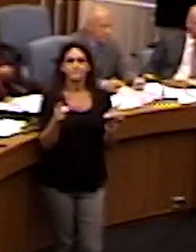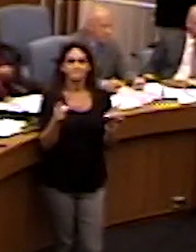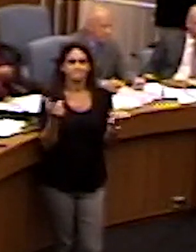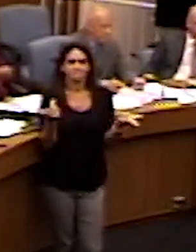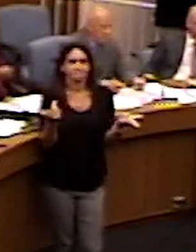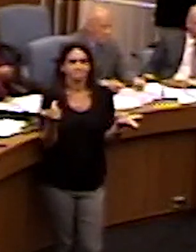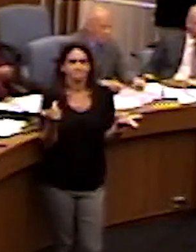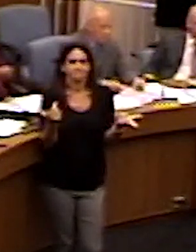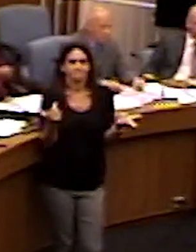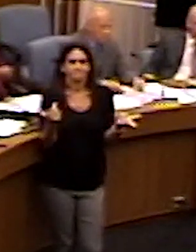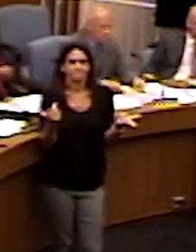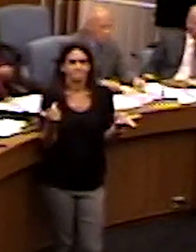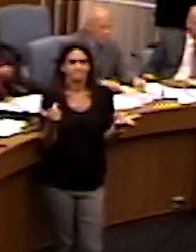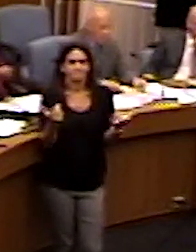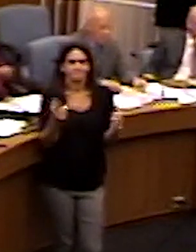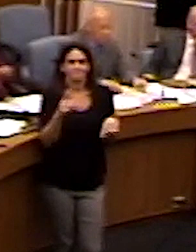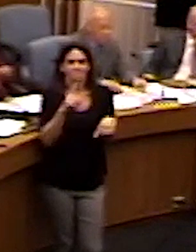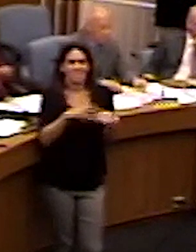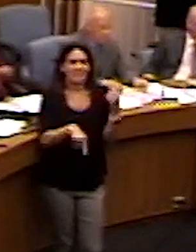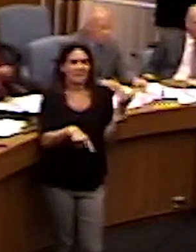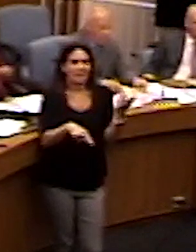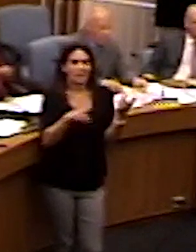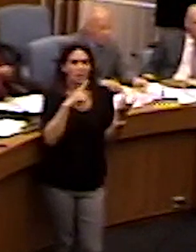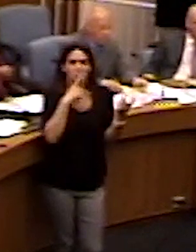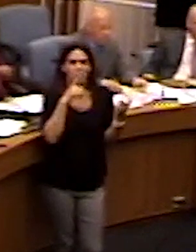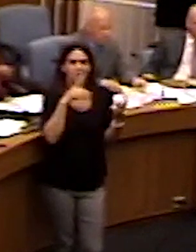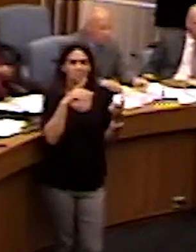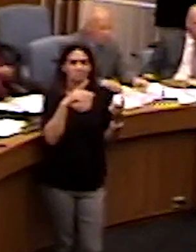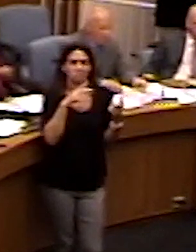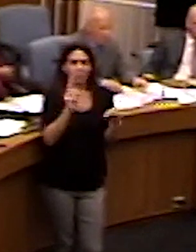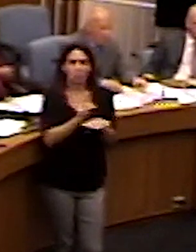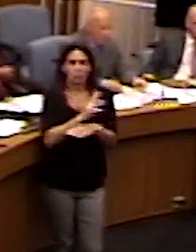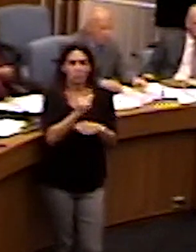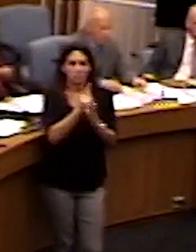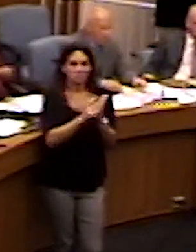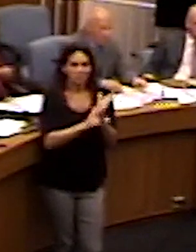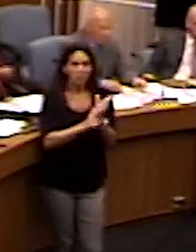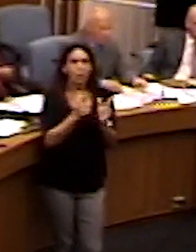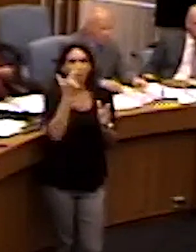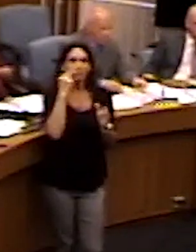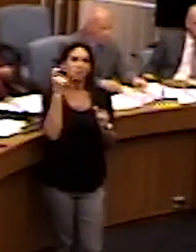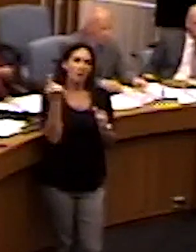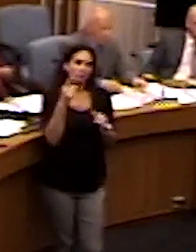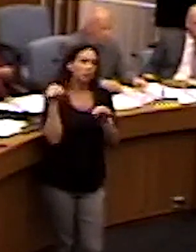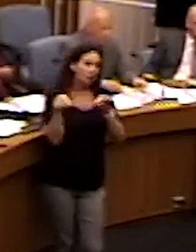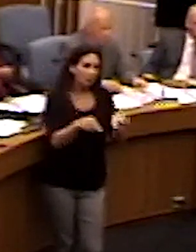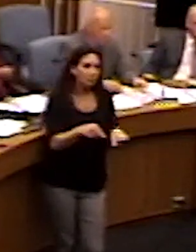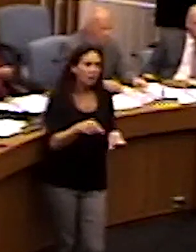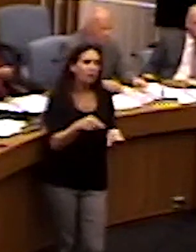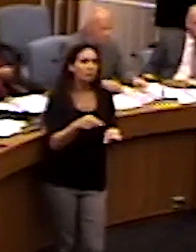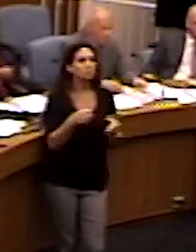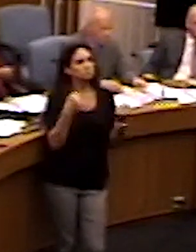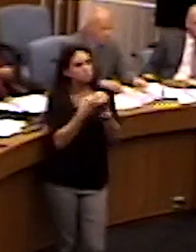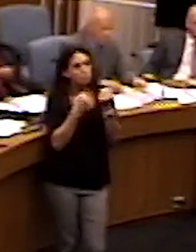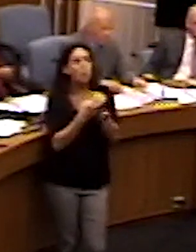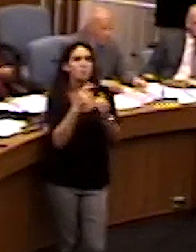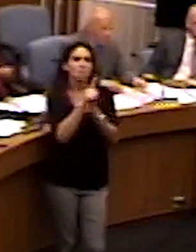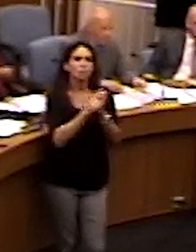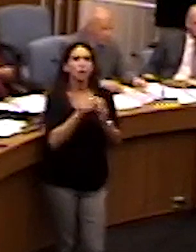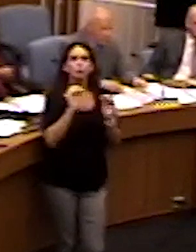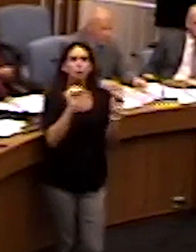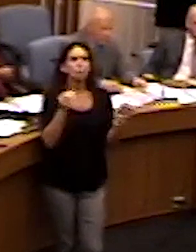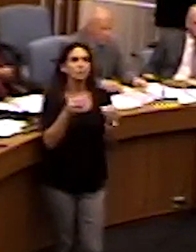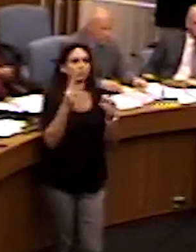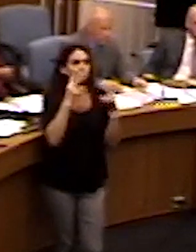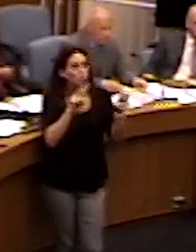partake in the laws because you're always having to stand up for these laws because nobody's paying attention. So it's just